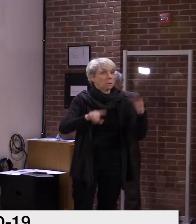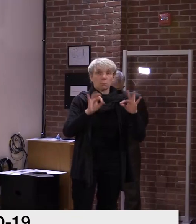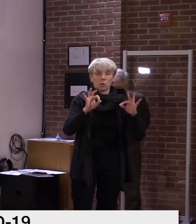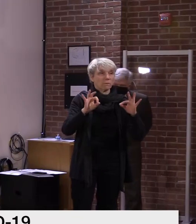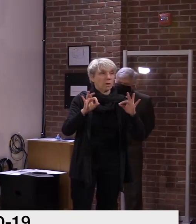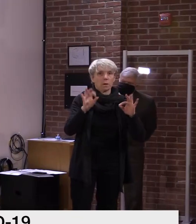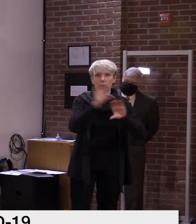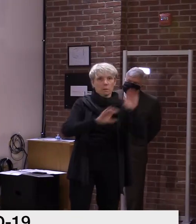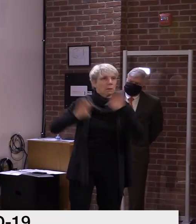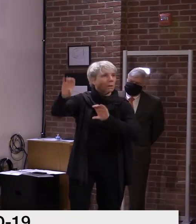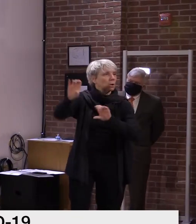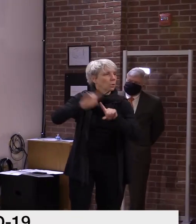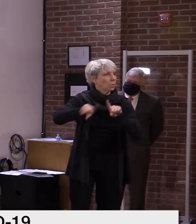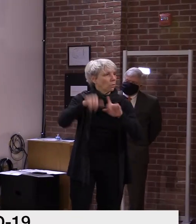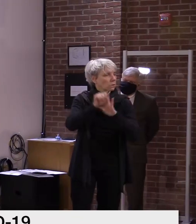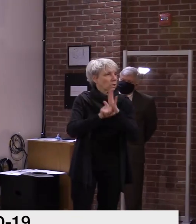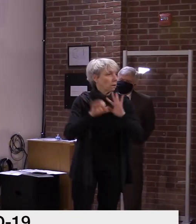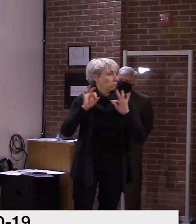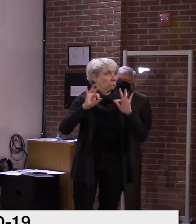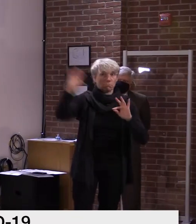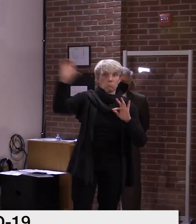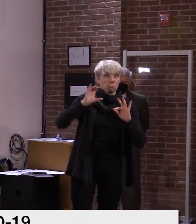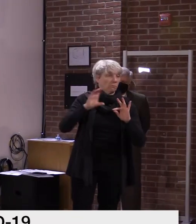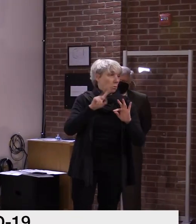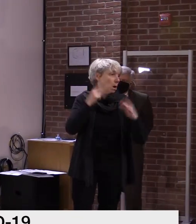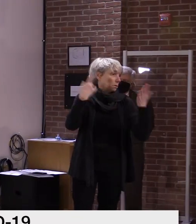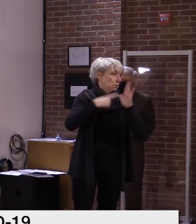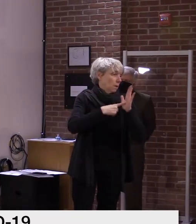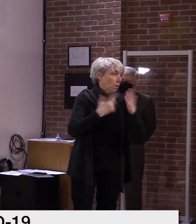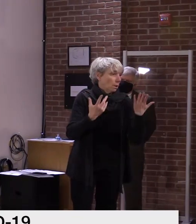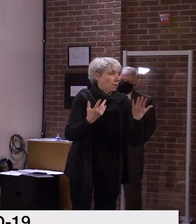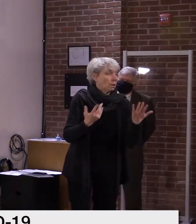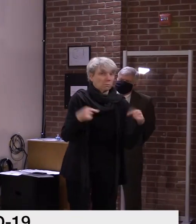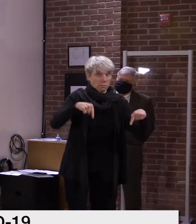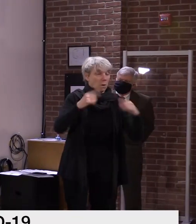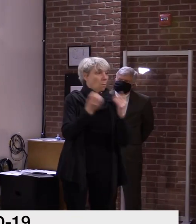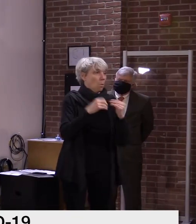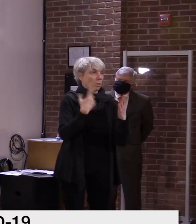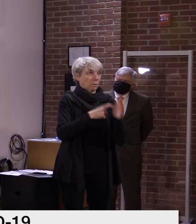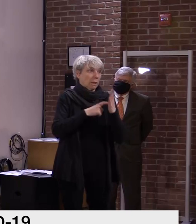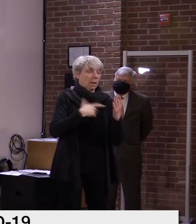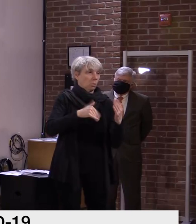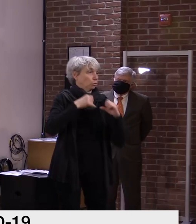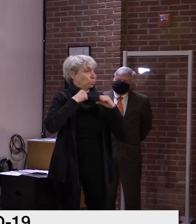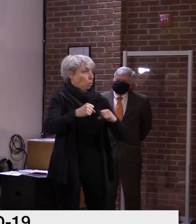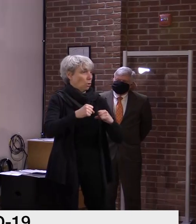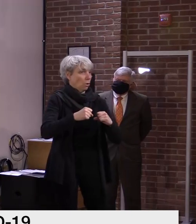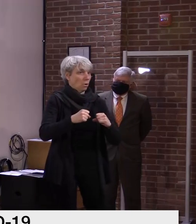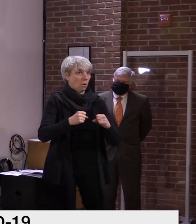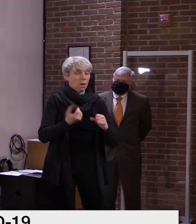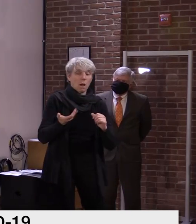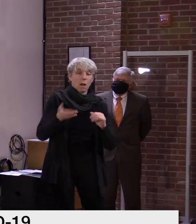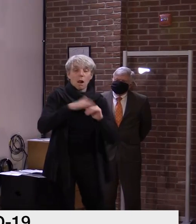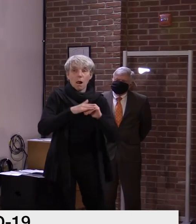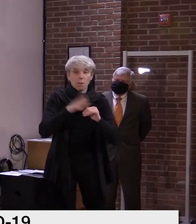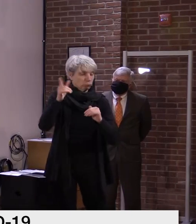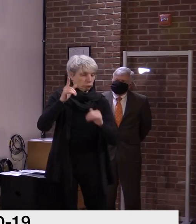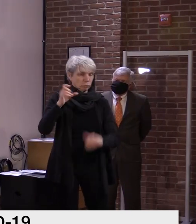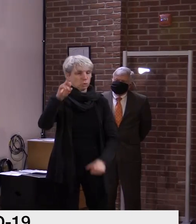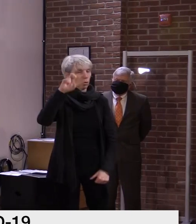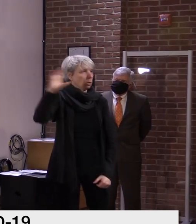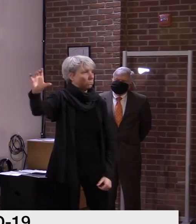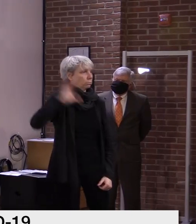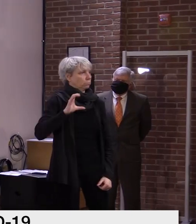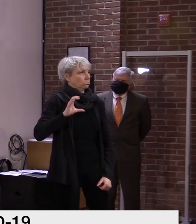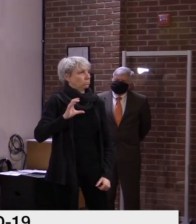request it and allow another state that has more demand, as we do, request more vaccine